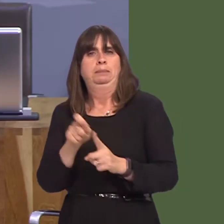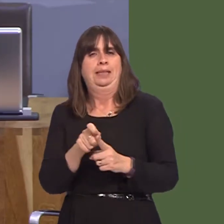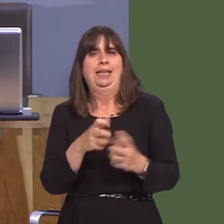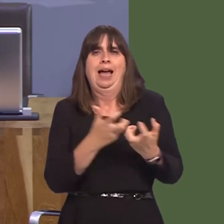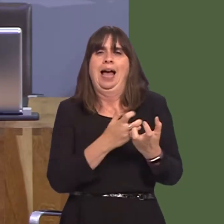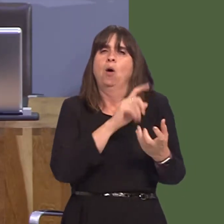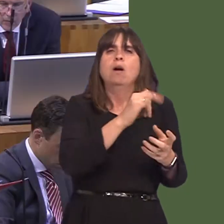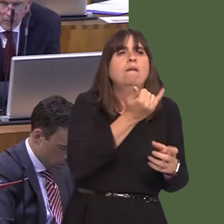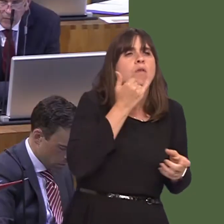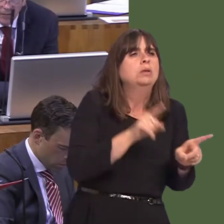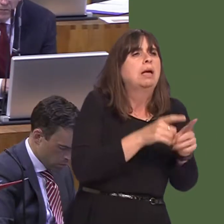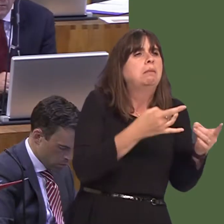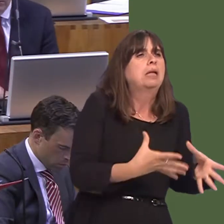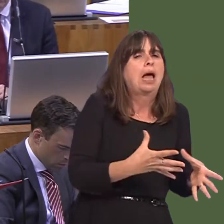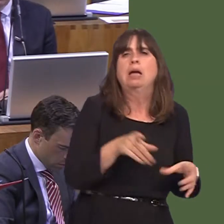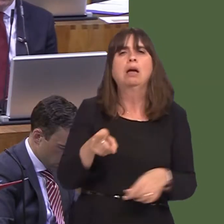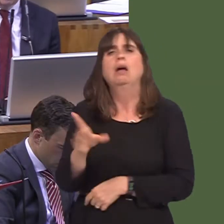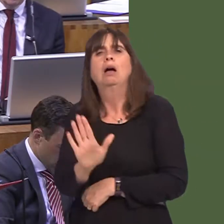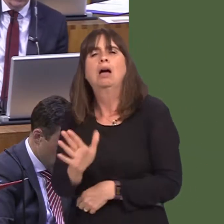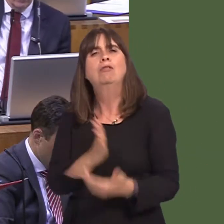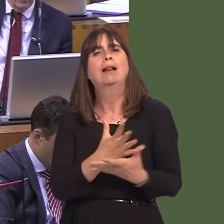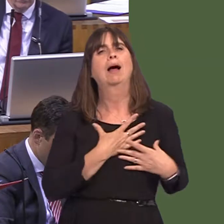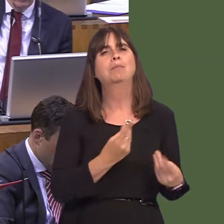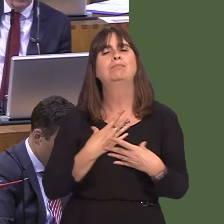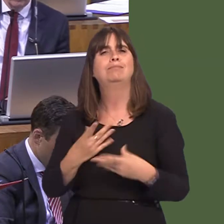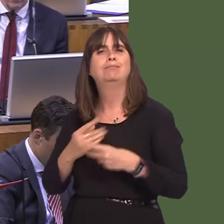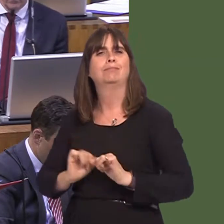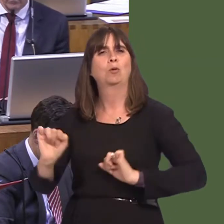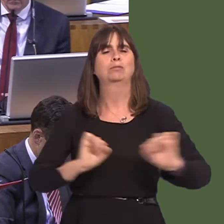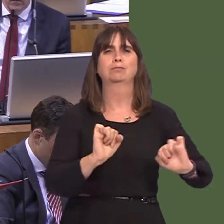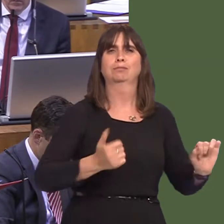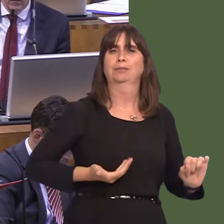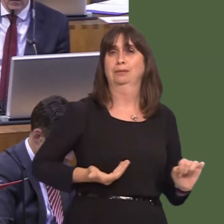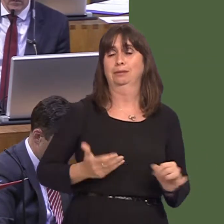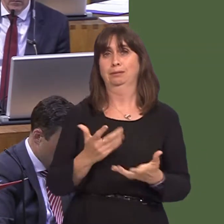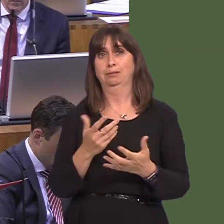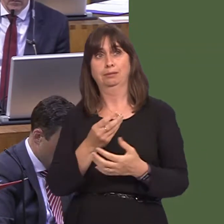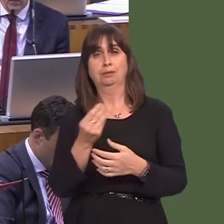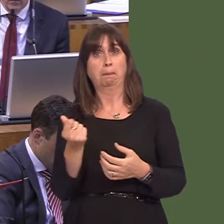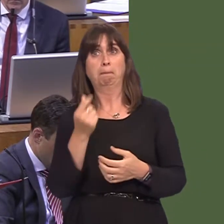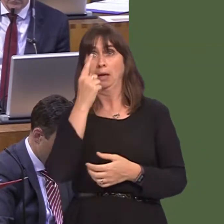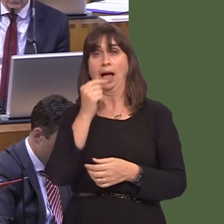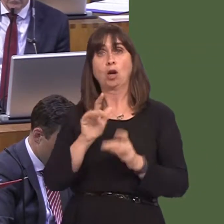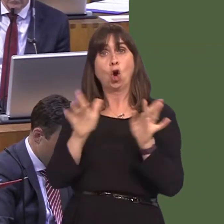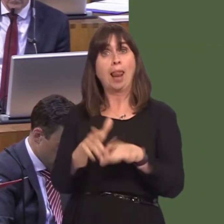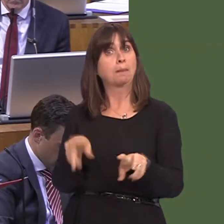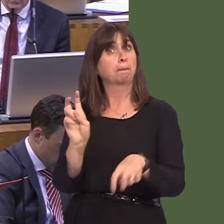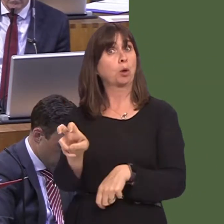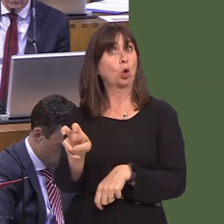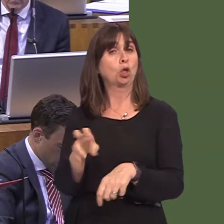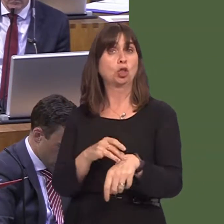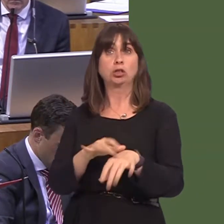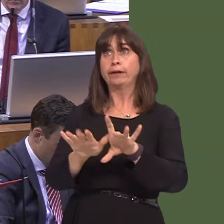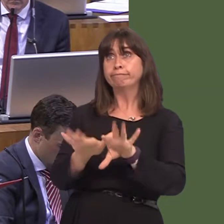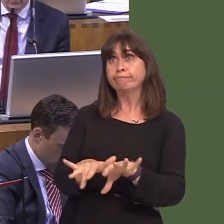GPs. I can say that there are several surgeries across Wales that do give people an opportunity to make appointments online. They